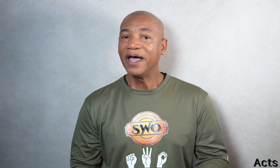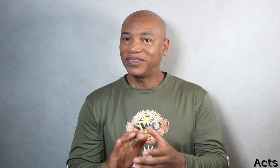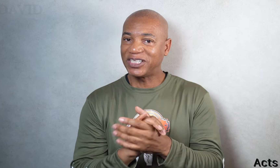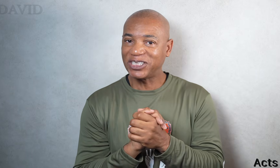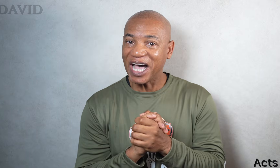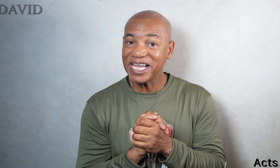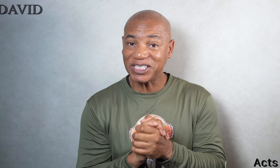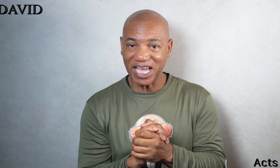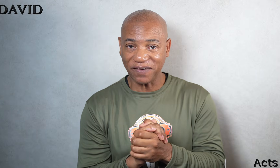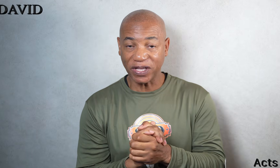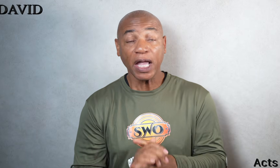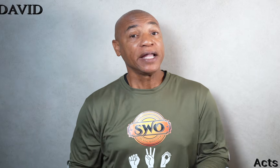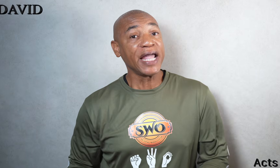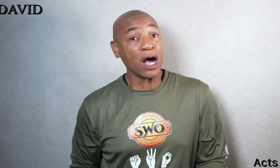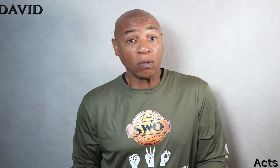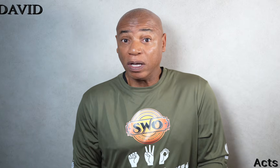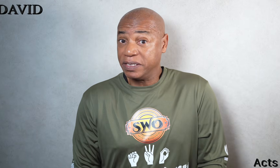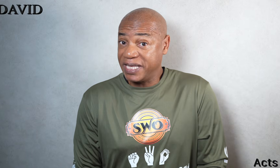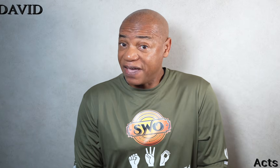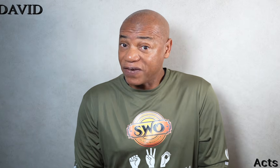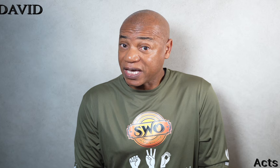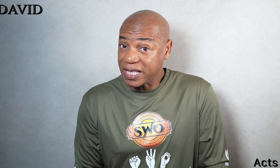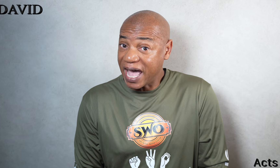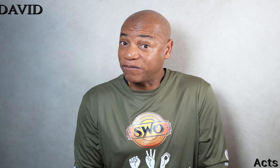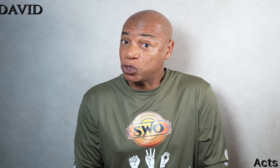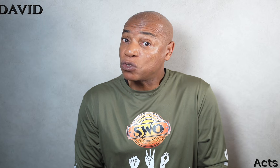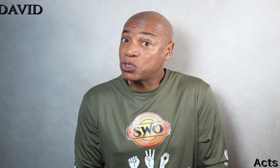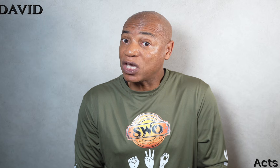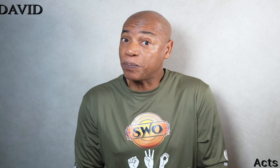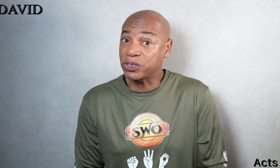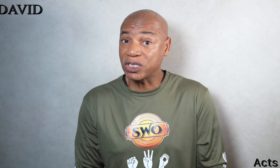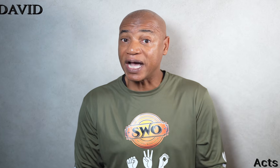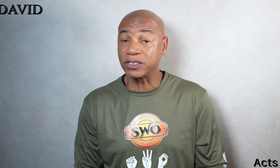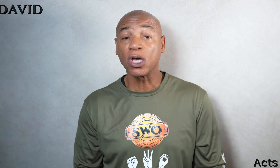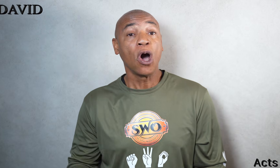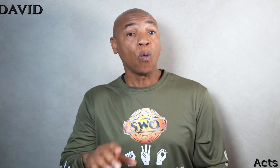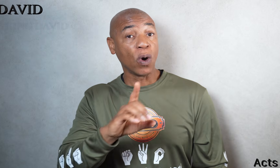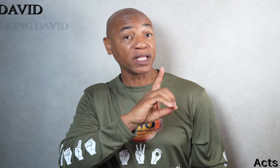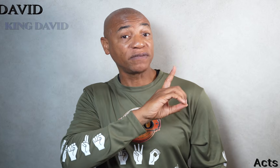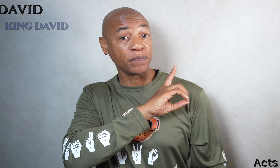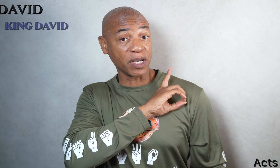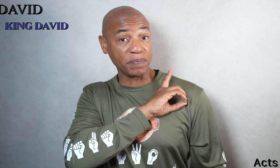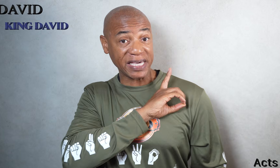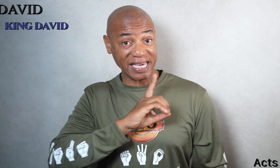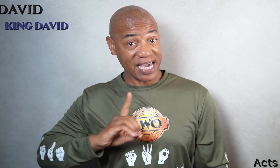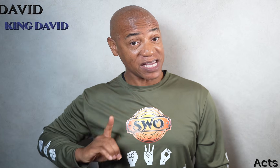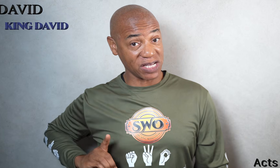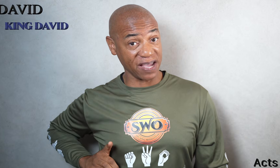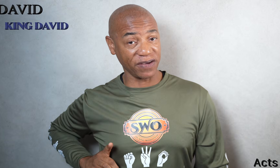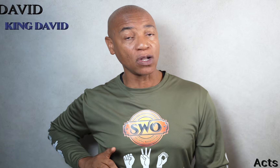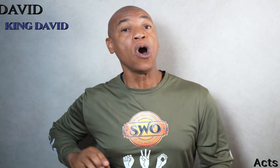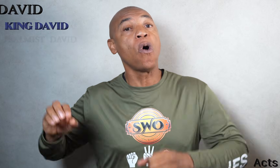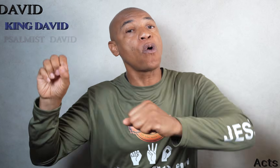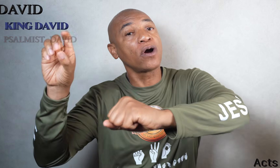The sign David. Now, David can have two separate signs. One of them could be King David or